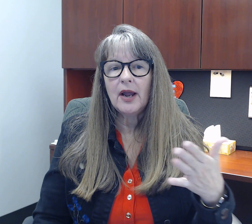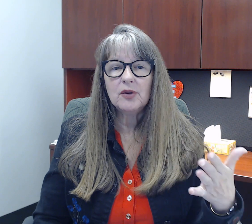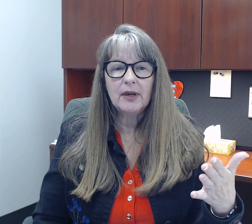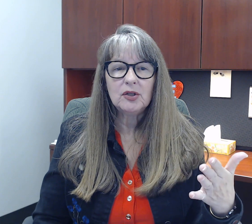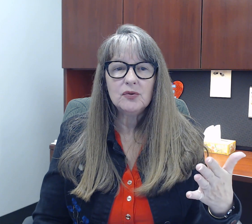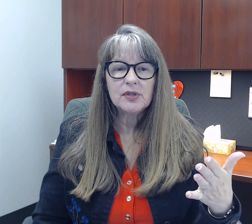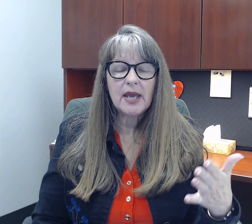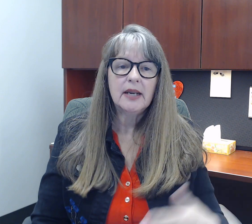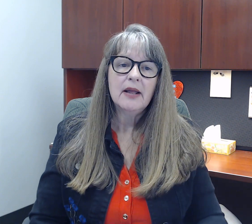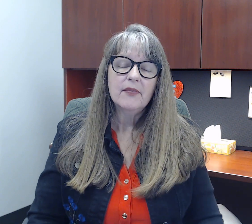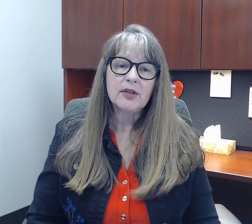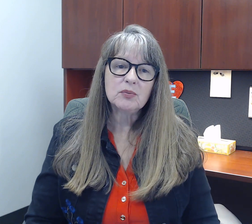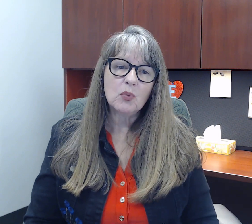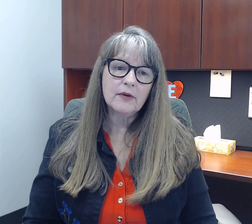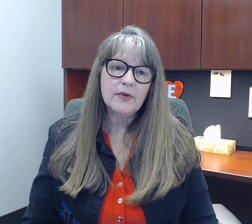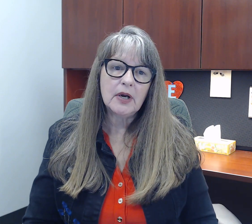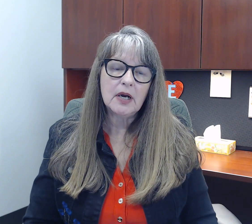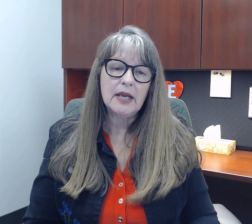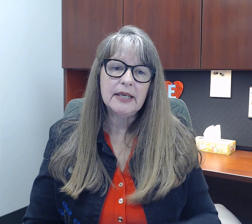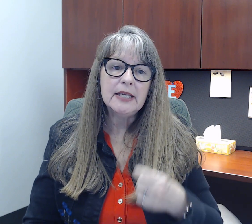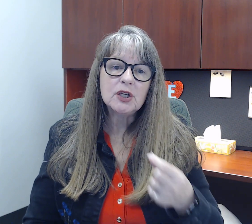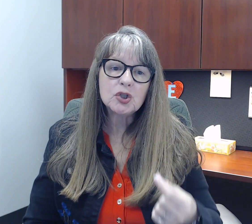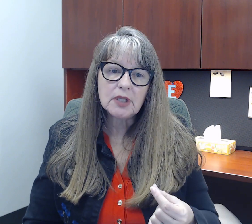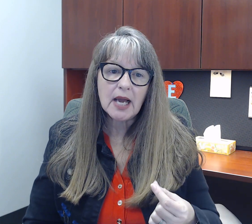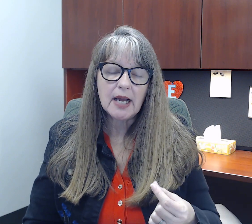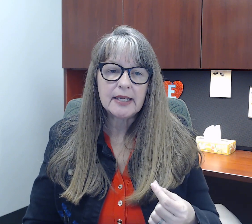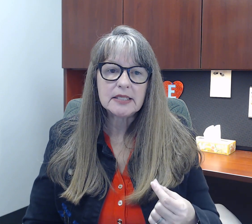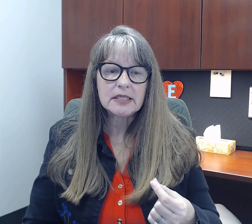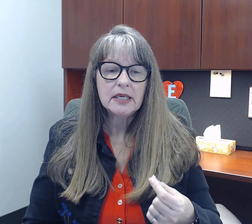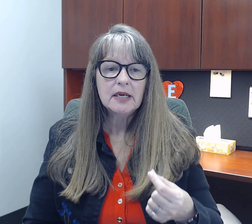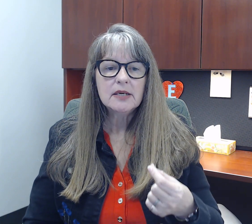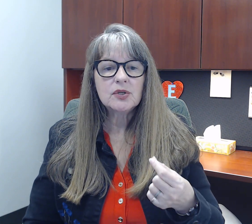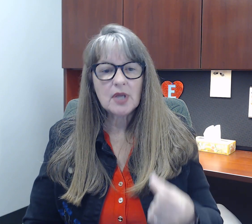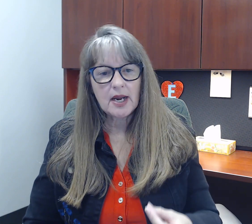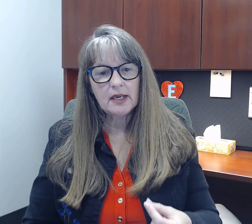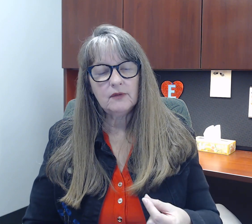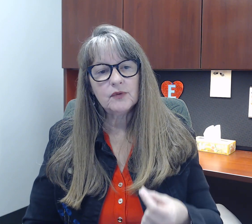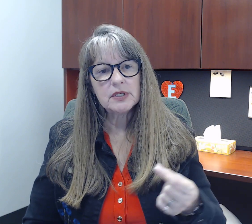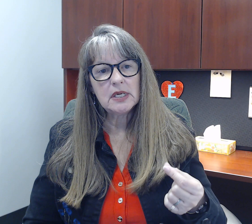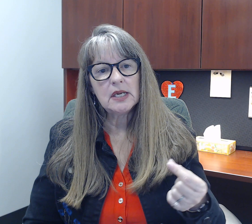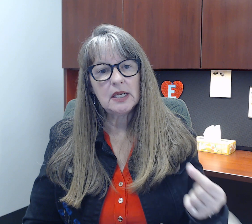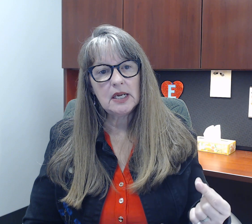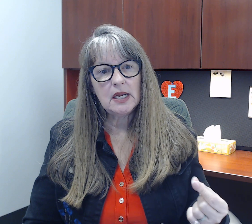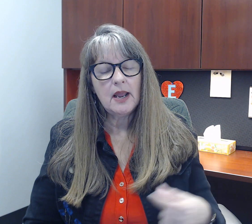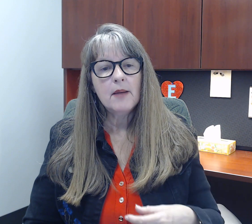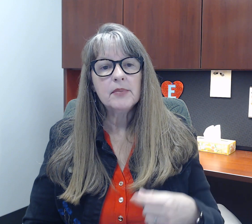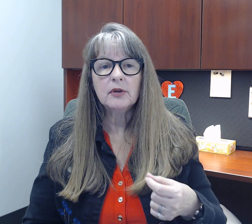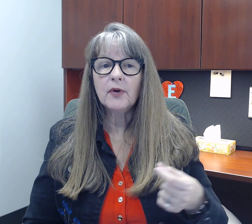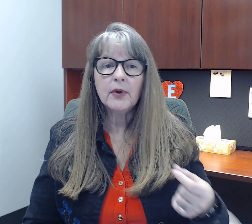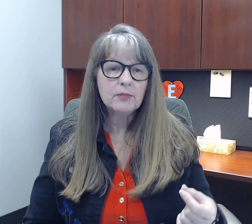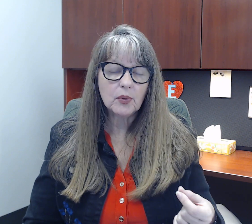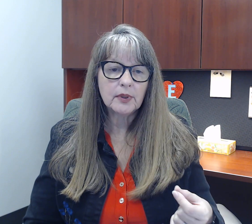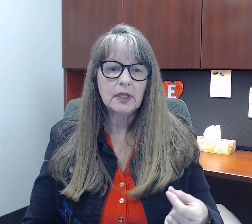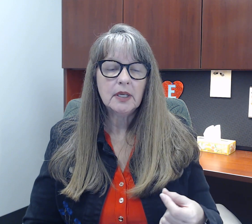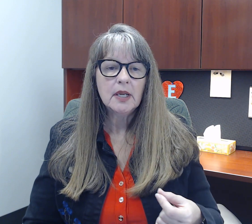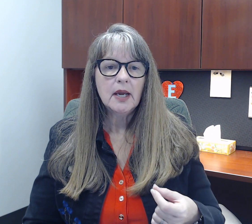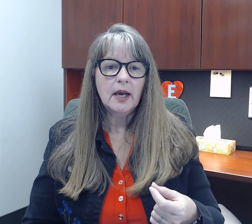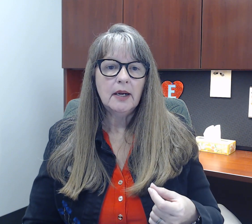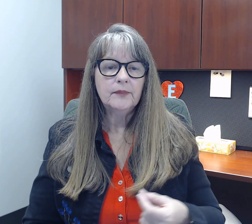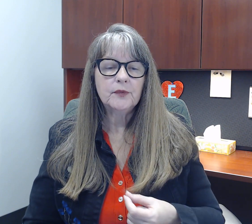might use that. That's more of a initialized signing for the D and E, but they're very important